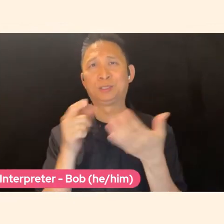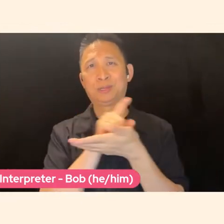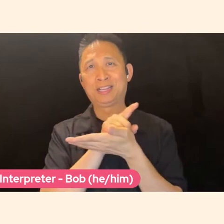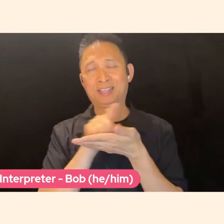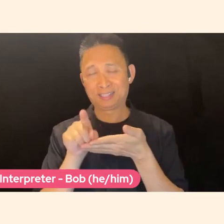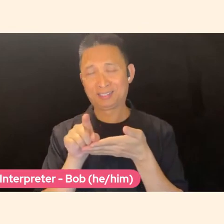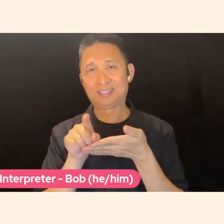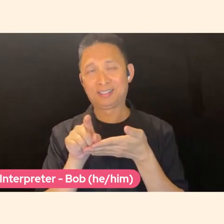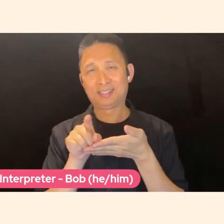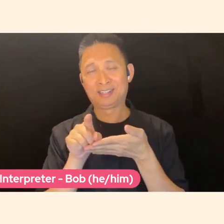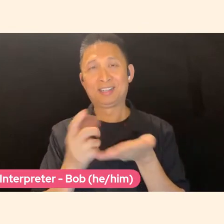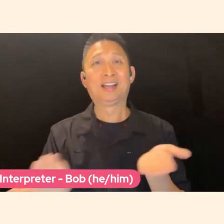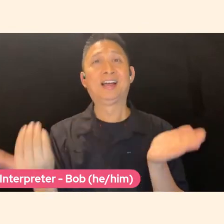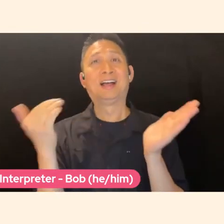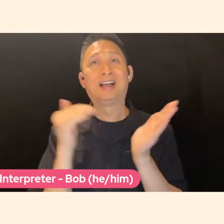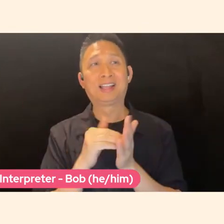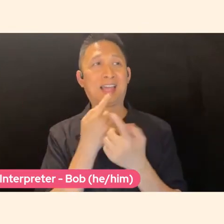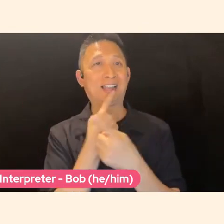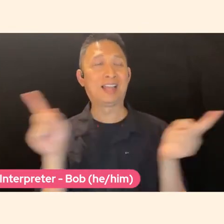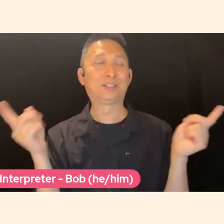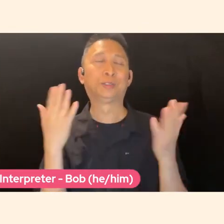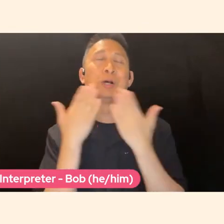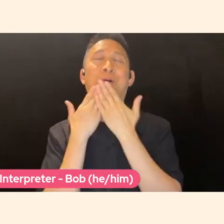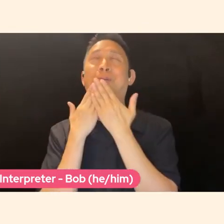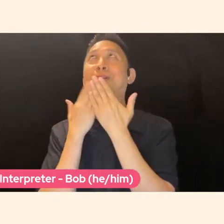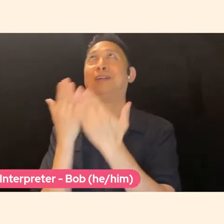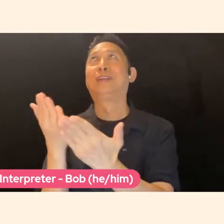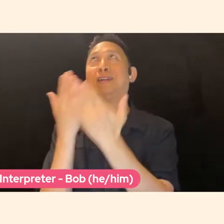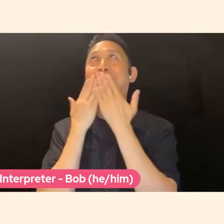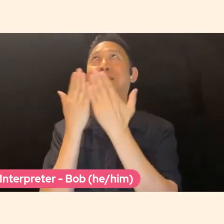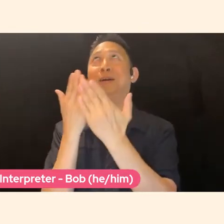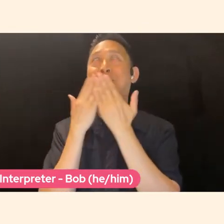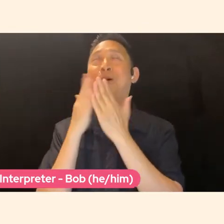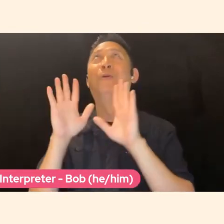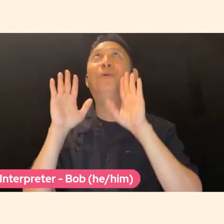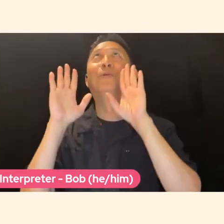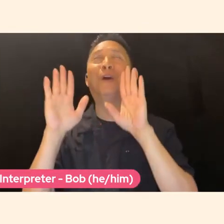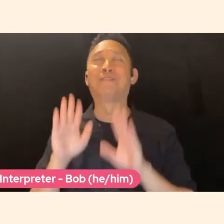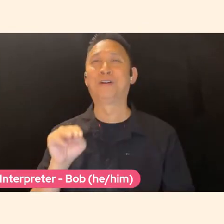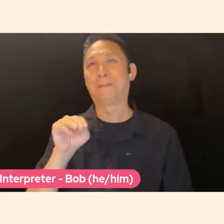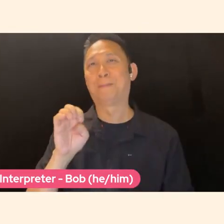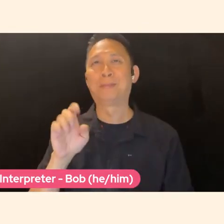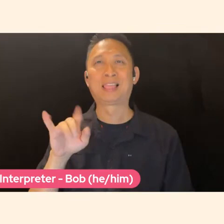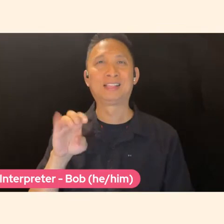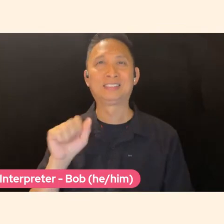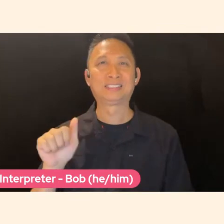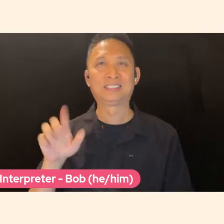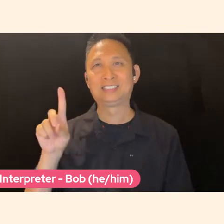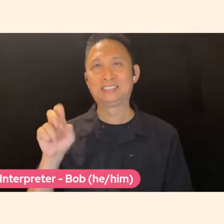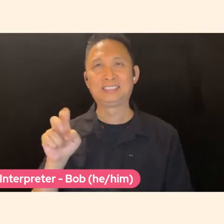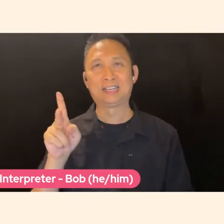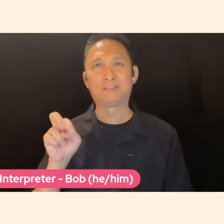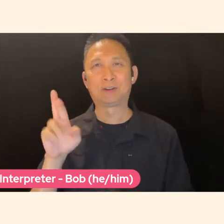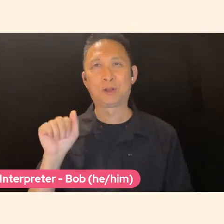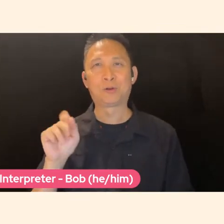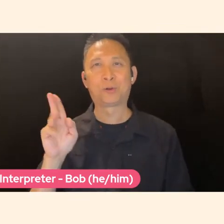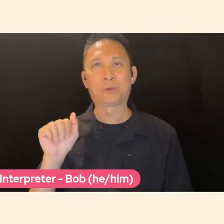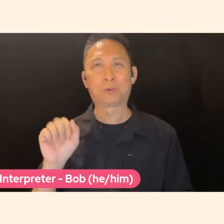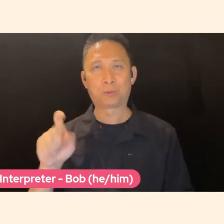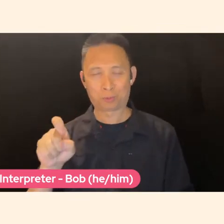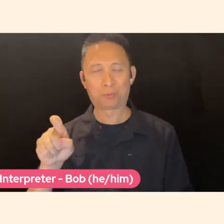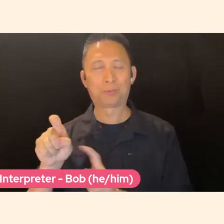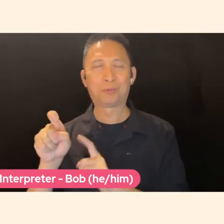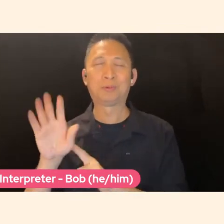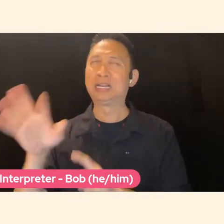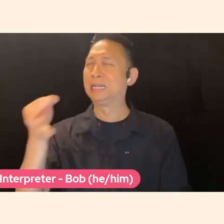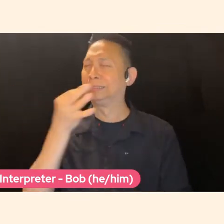to extend again my deepest gratitude to our remarkable speaker, Melissa Devereaux. Melissa, your expertise, your experiences, your